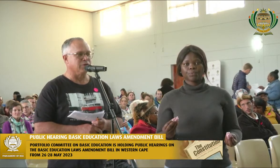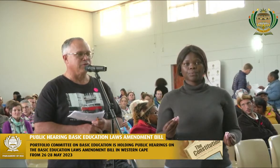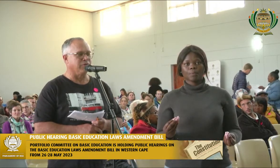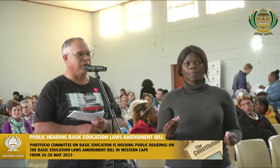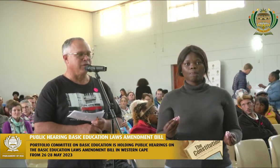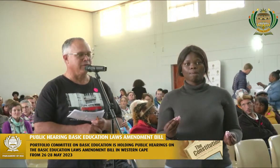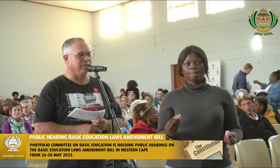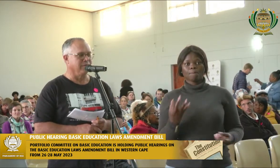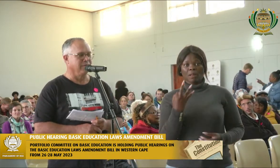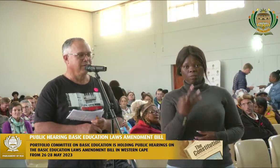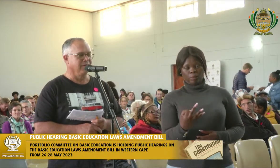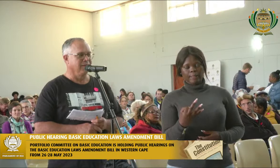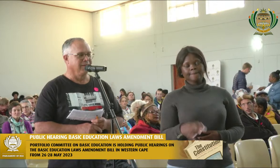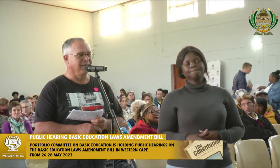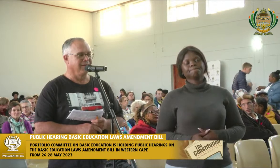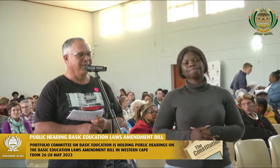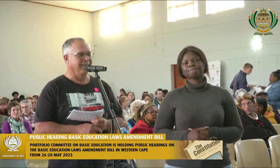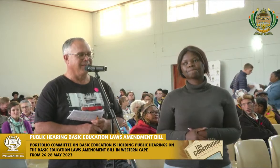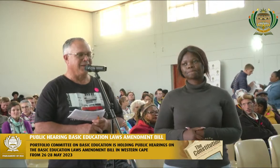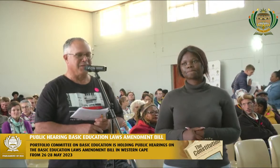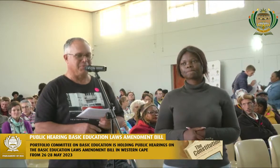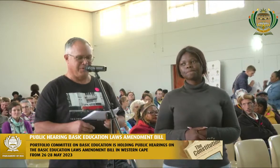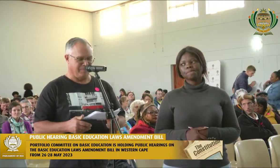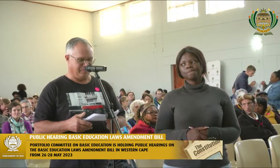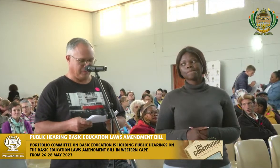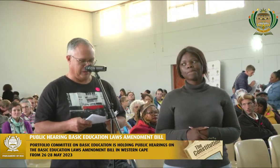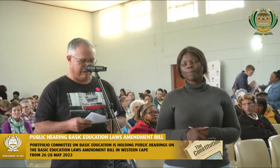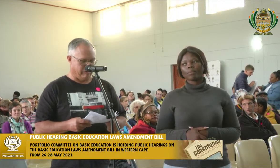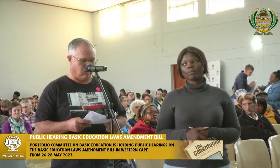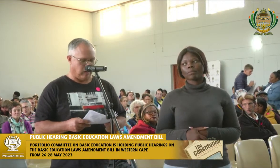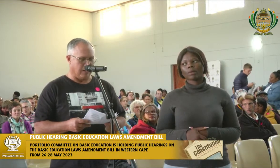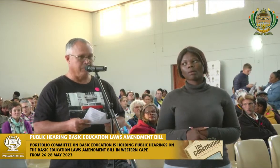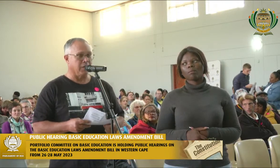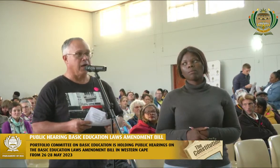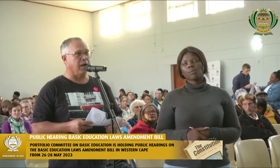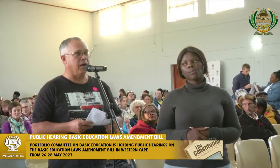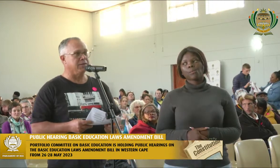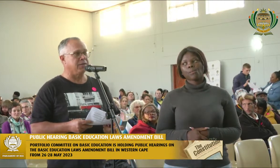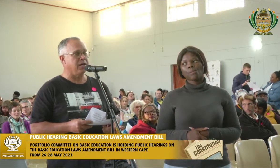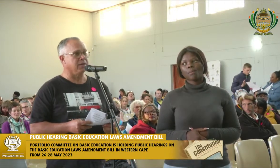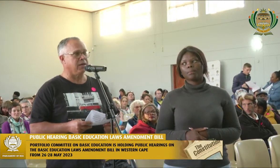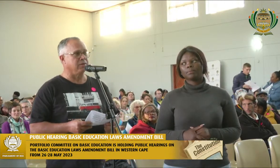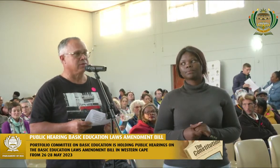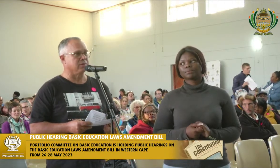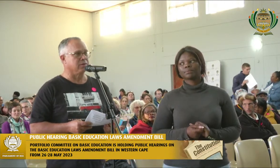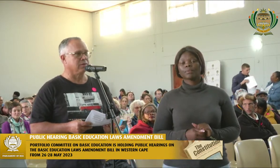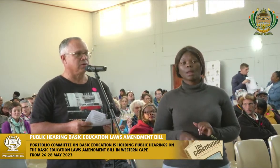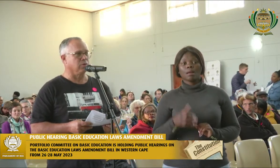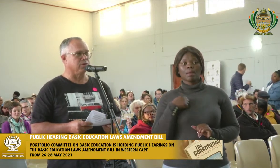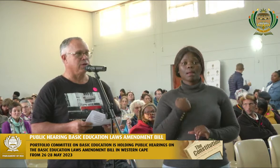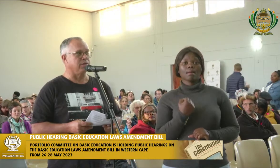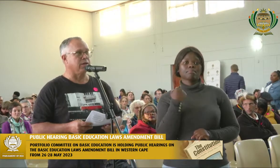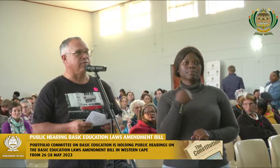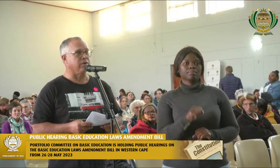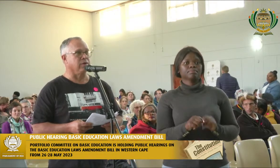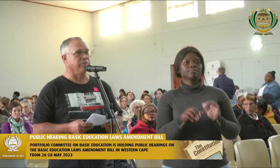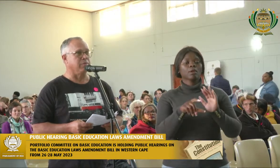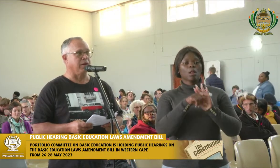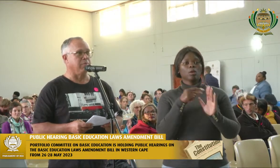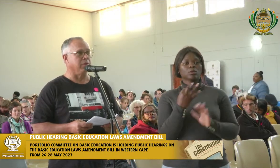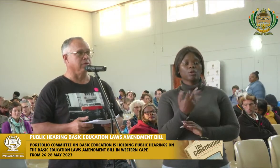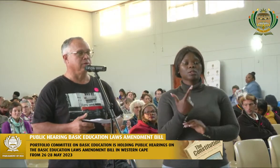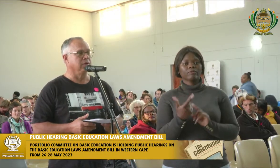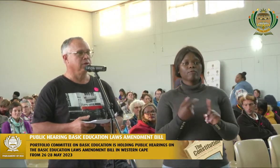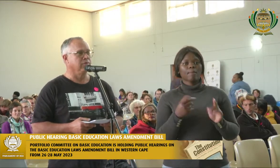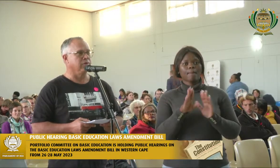and a concerned father and husband. I stand against Clause 37 of